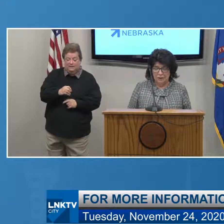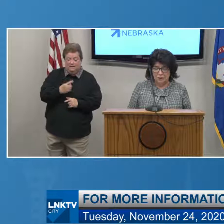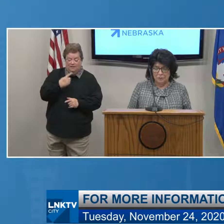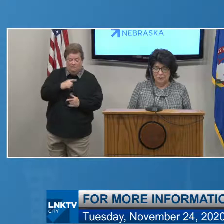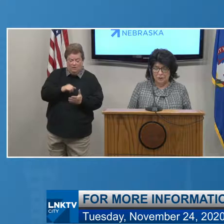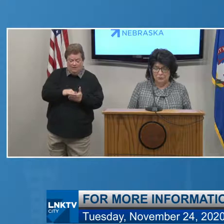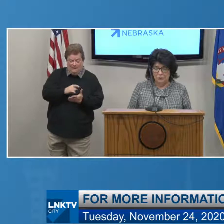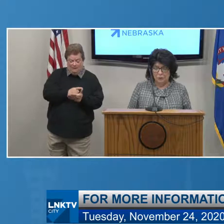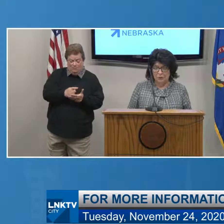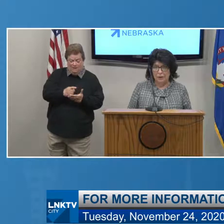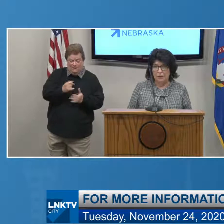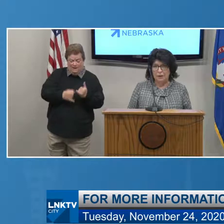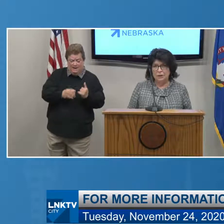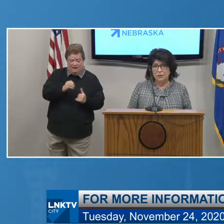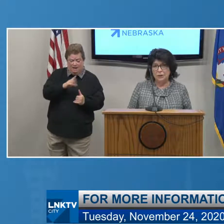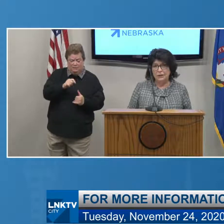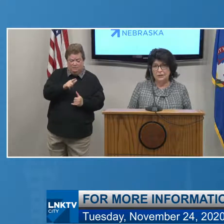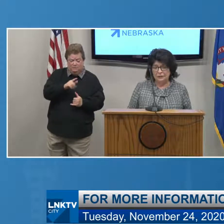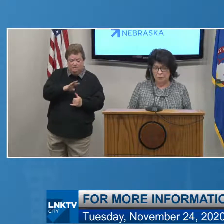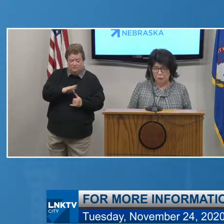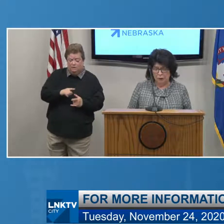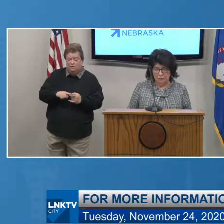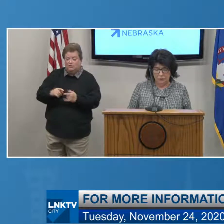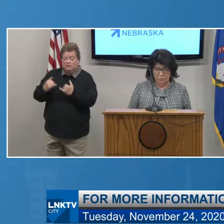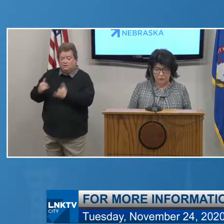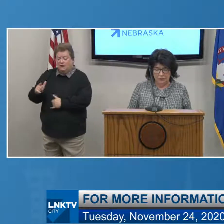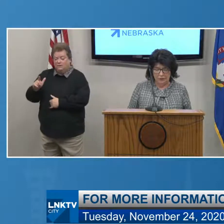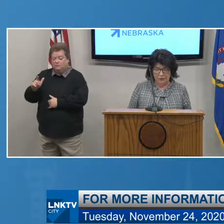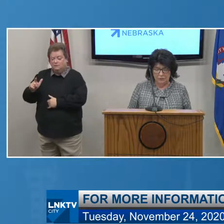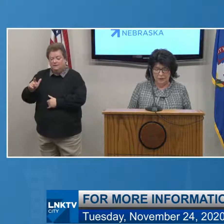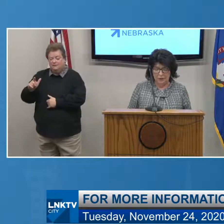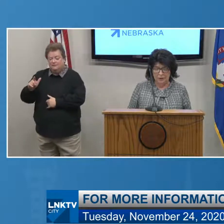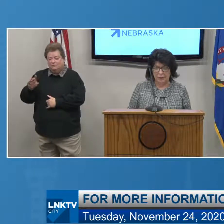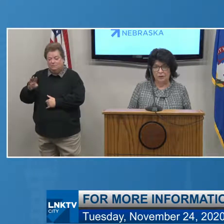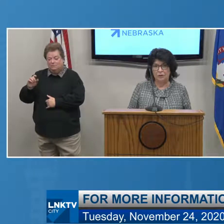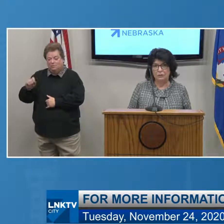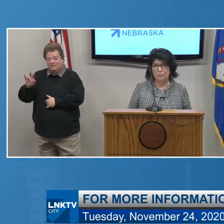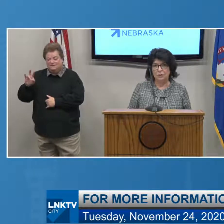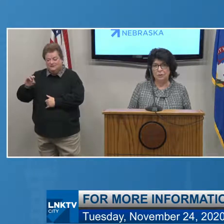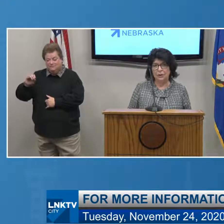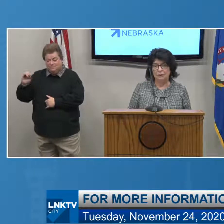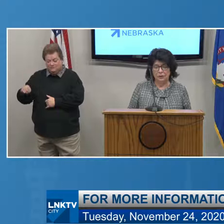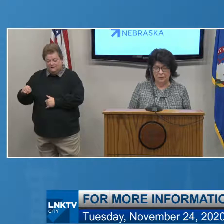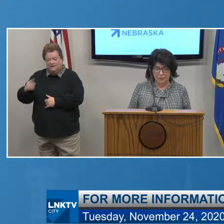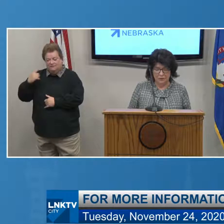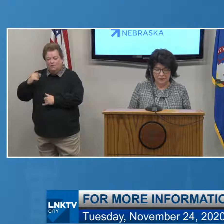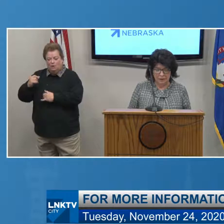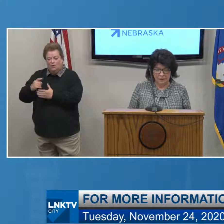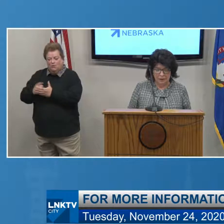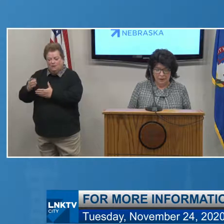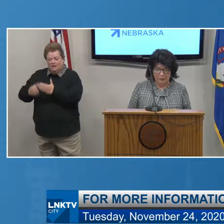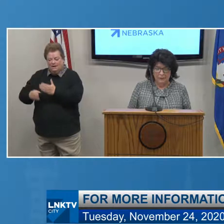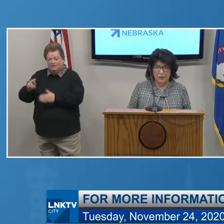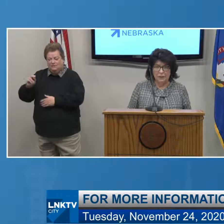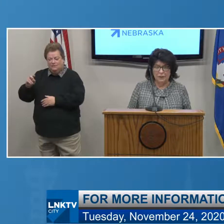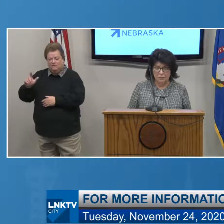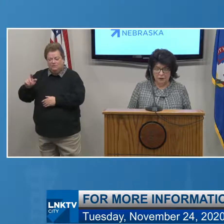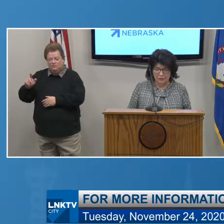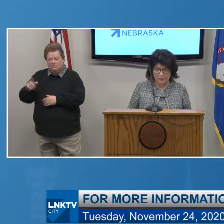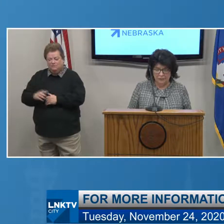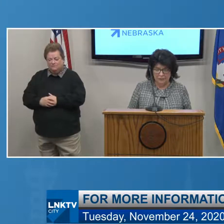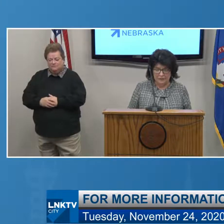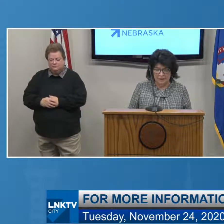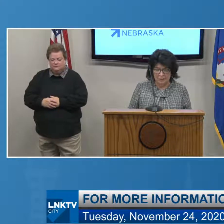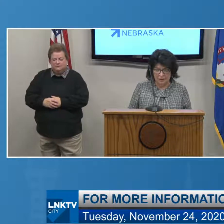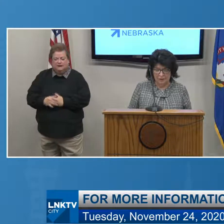ending October 24th to 27.4% the week ending November 21st. Finally, we